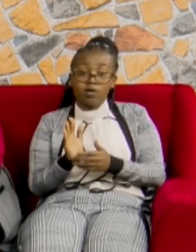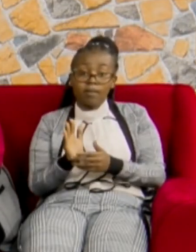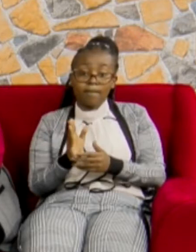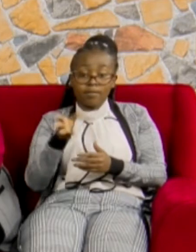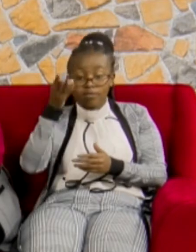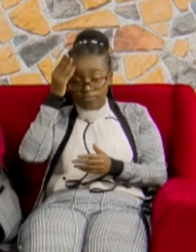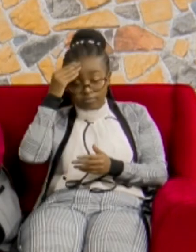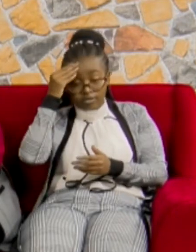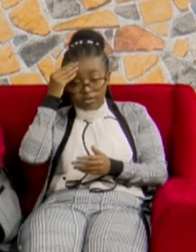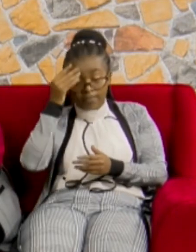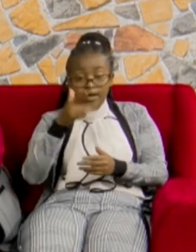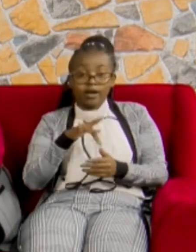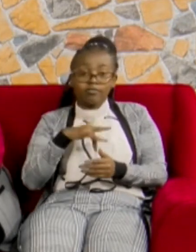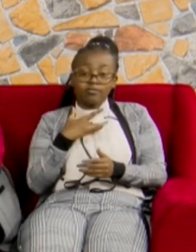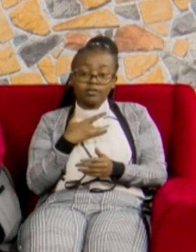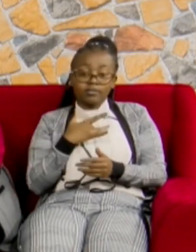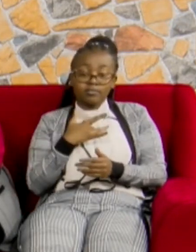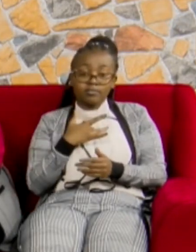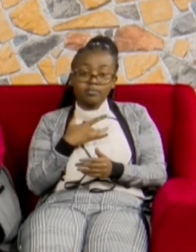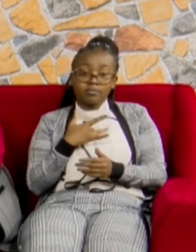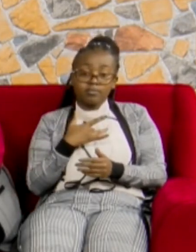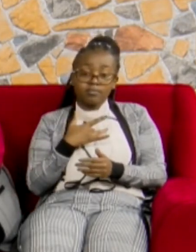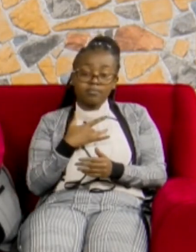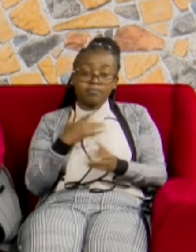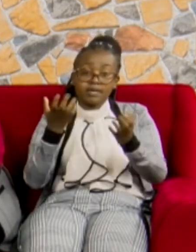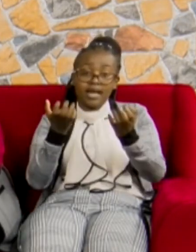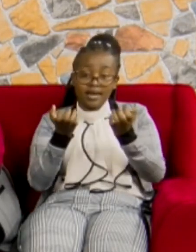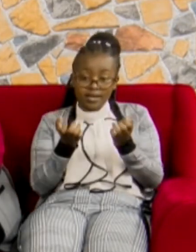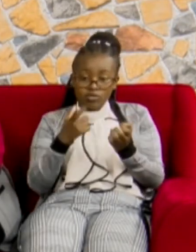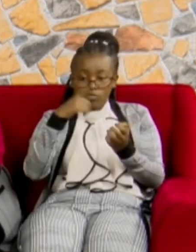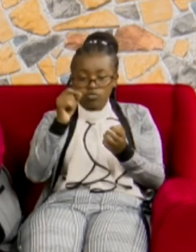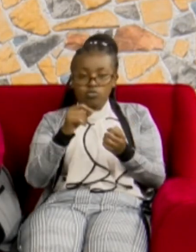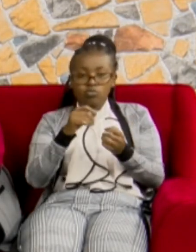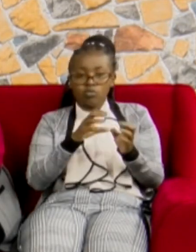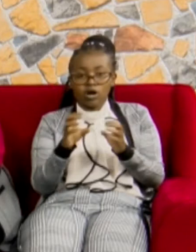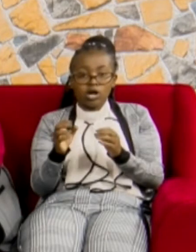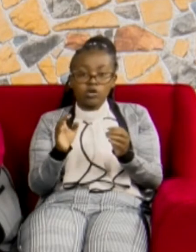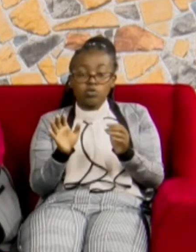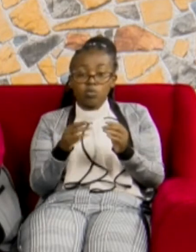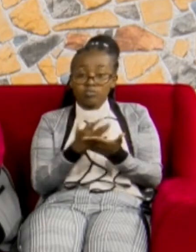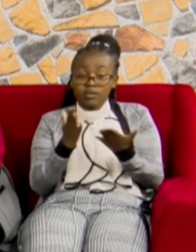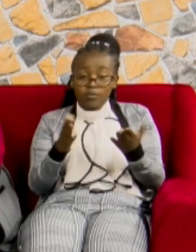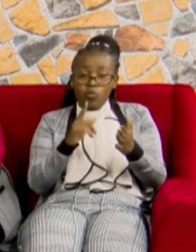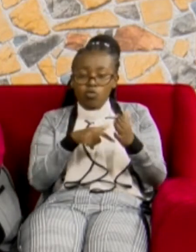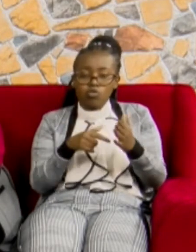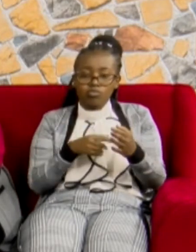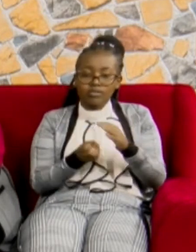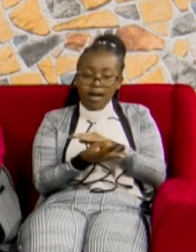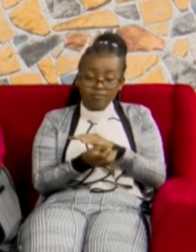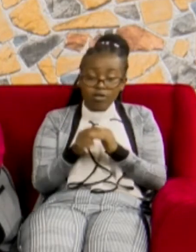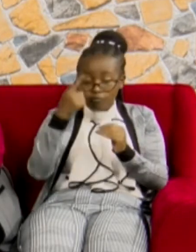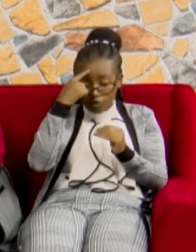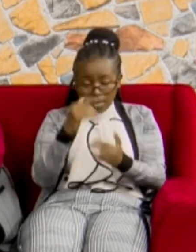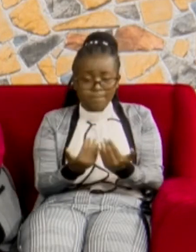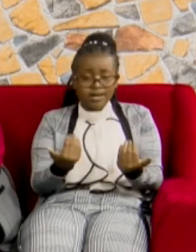have learned I can feel, okay, I'm near end, I need to break and do something. What would you advise for the parents who feel